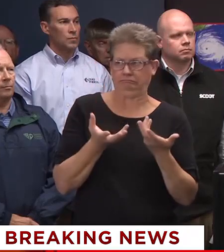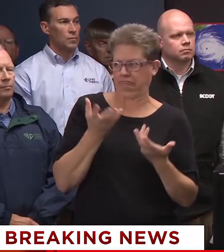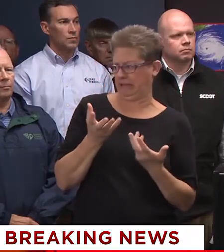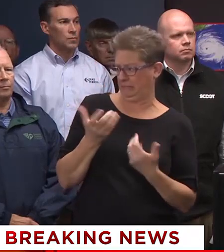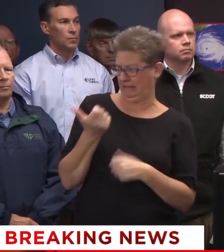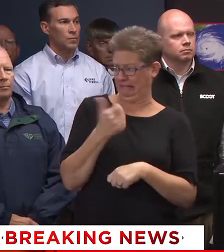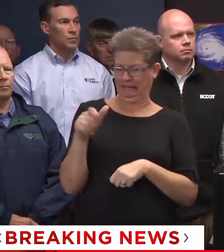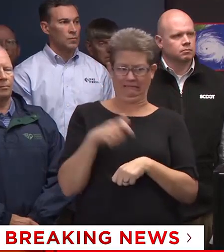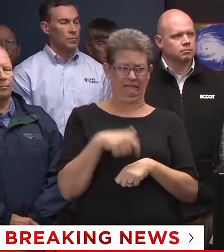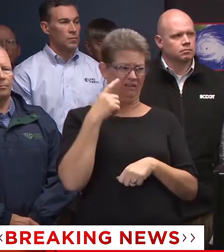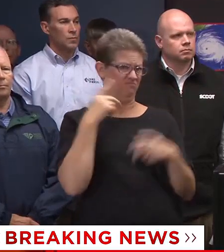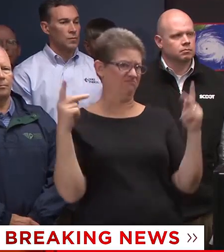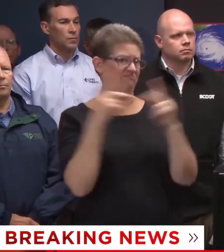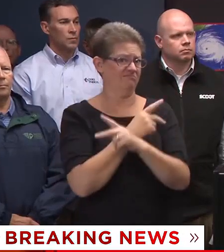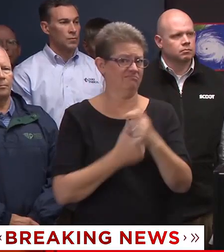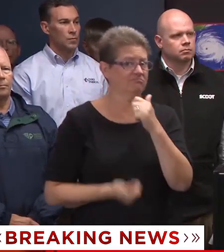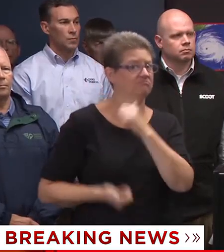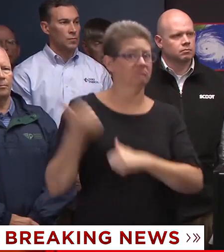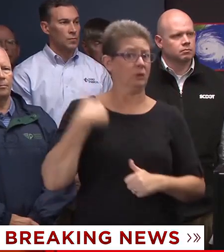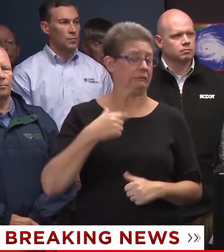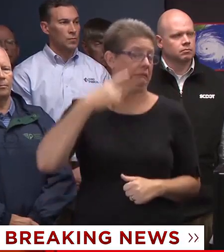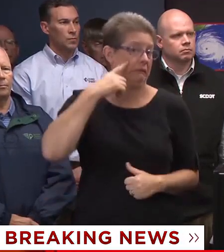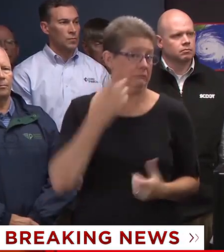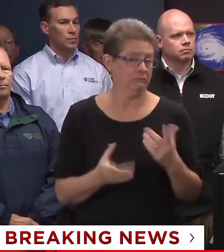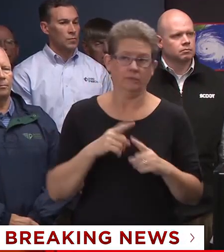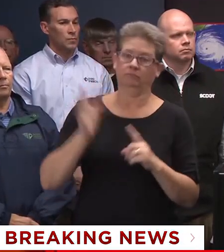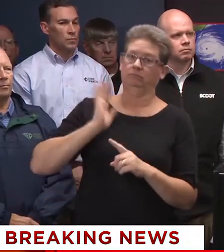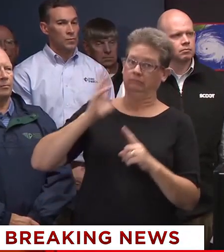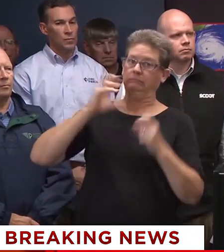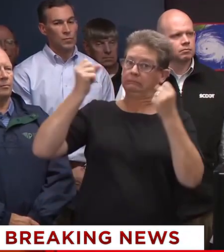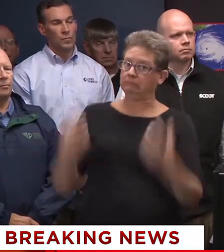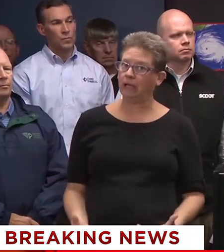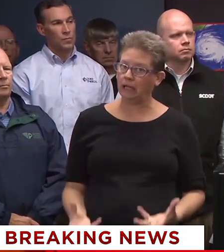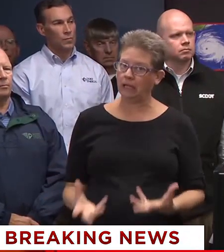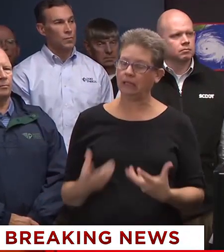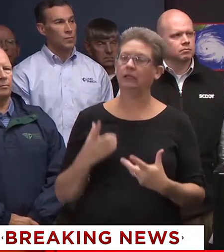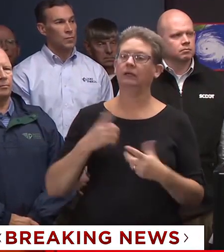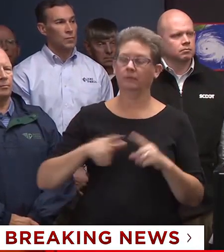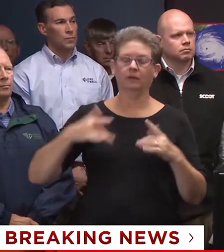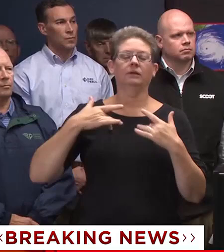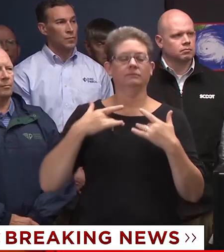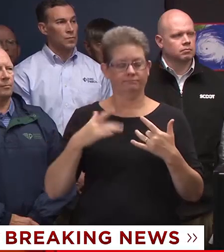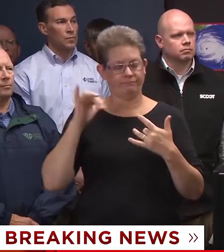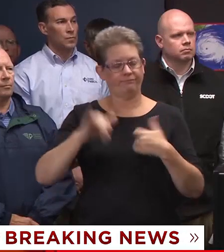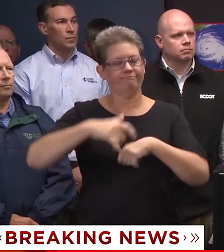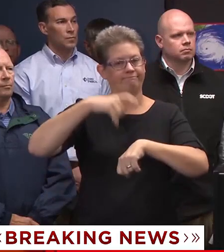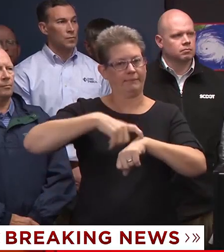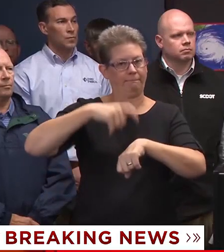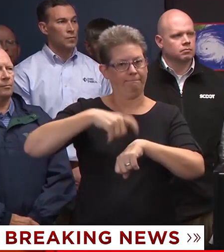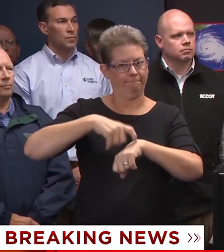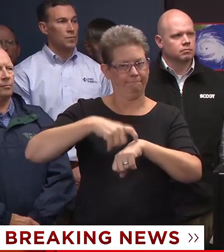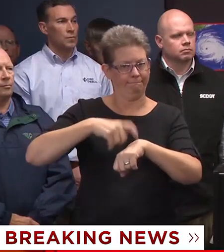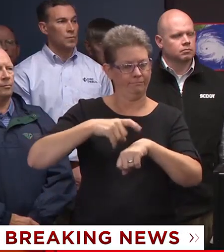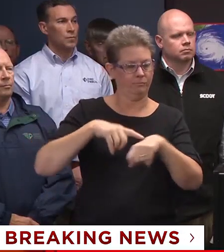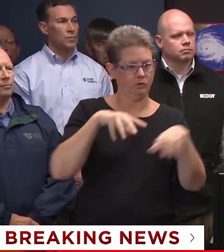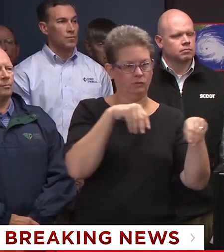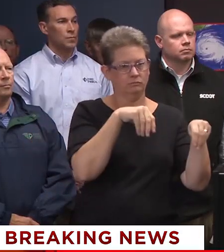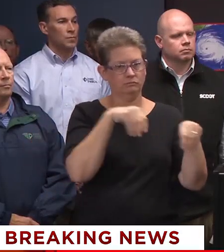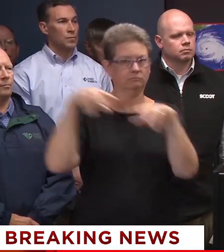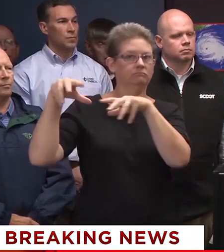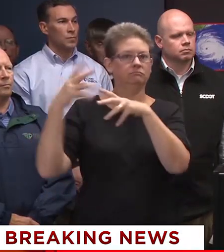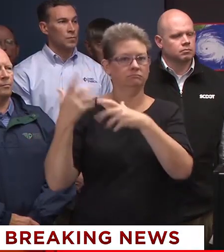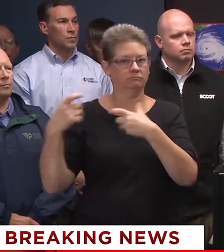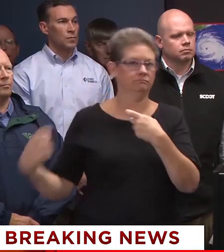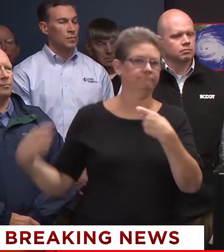maybe ever. We don't know, but we've had a lot of them before, and they always take a lot of time to repair,